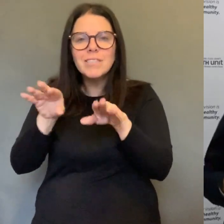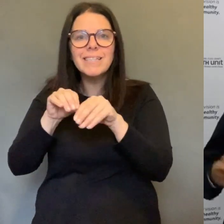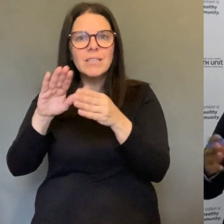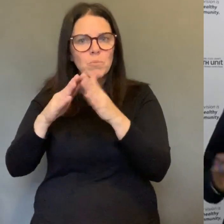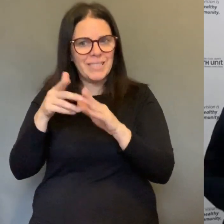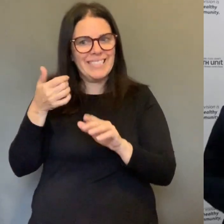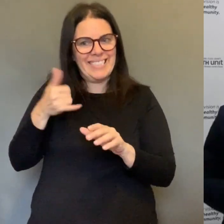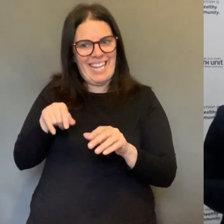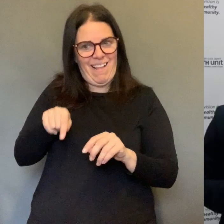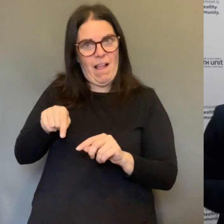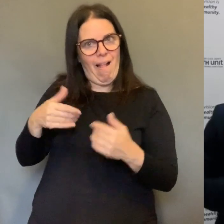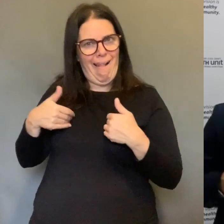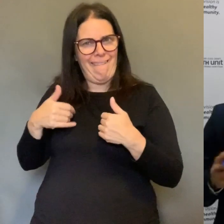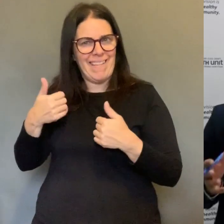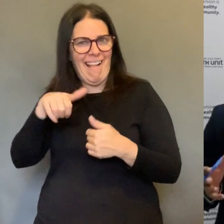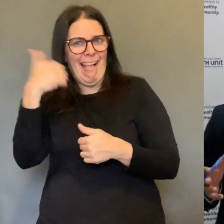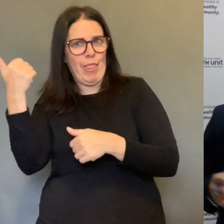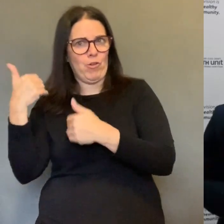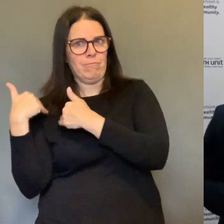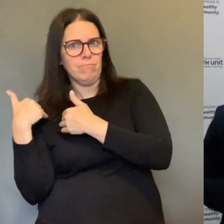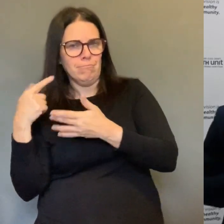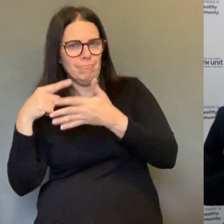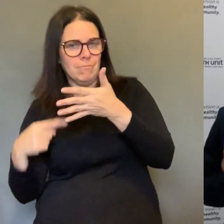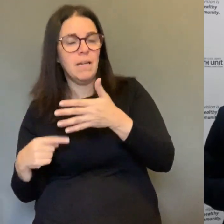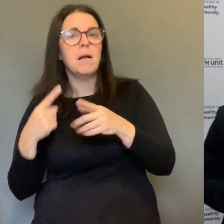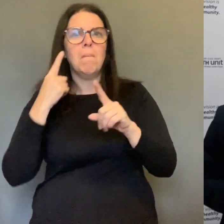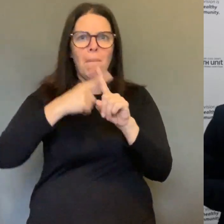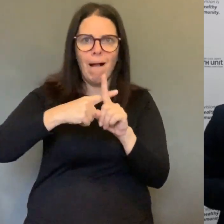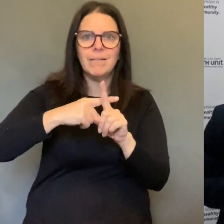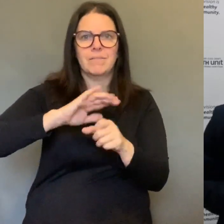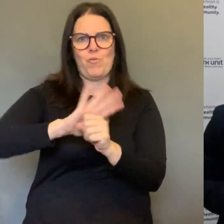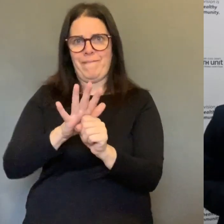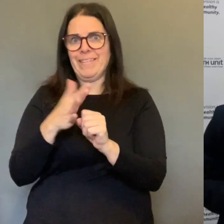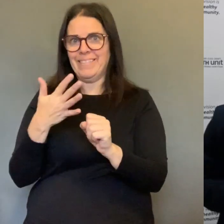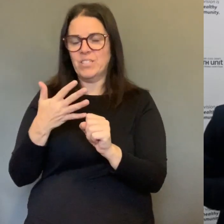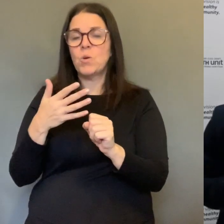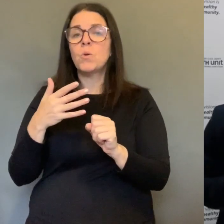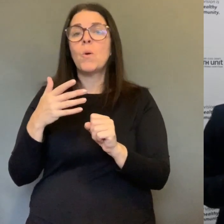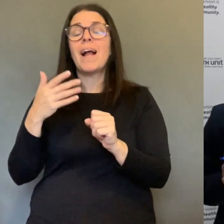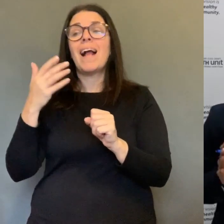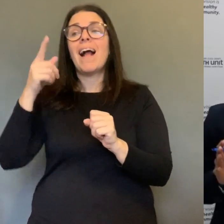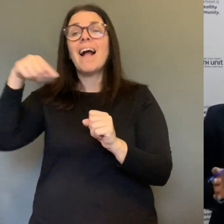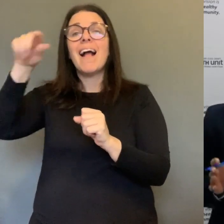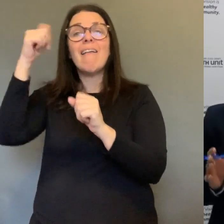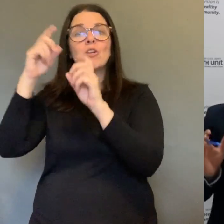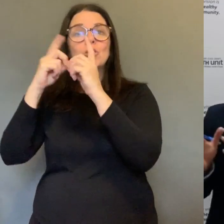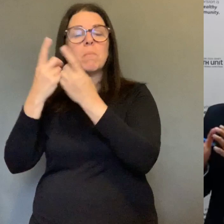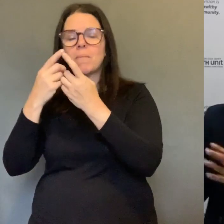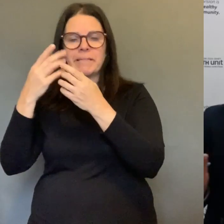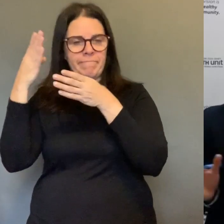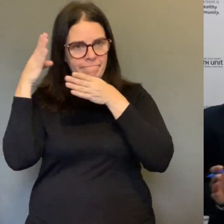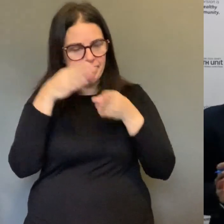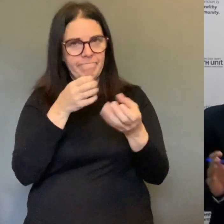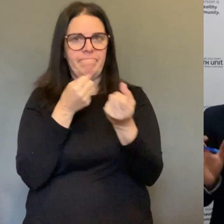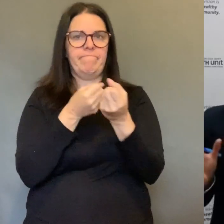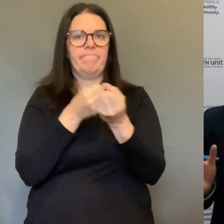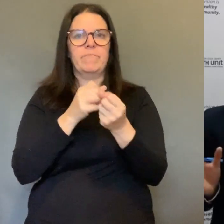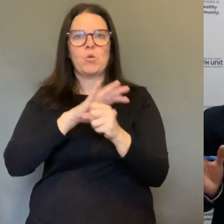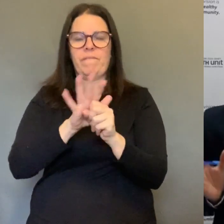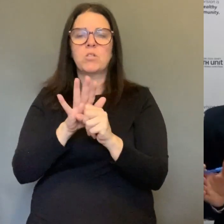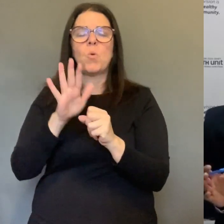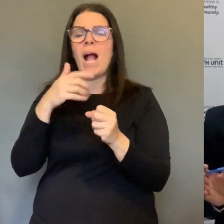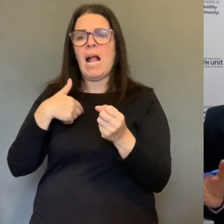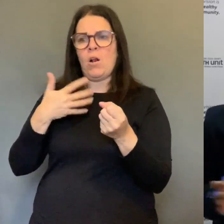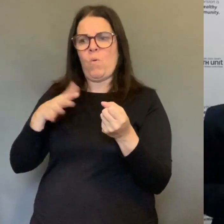may end up in having more than one outbreak. So where our staff are doing everything, and all